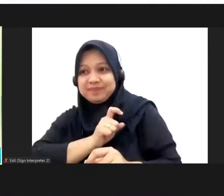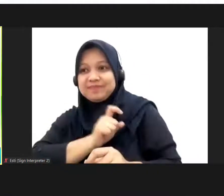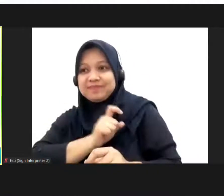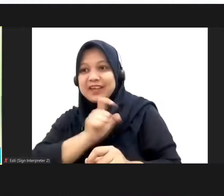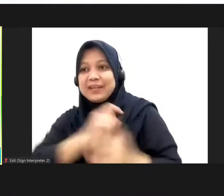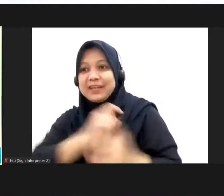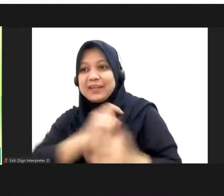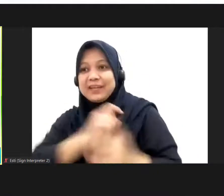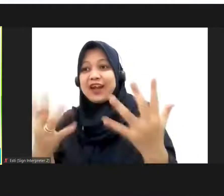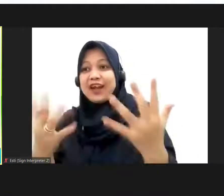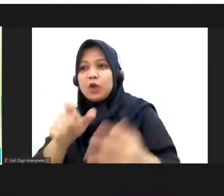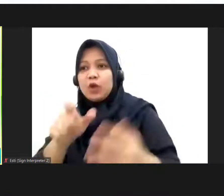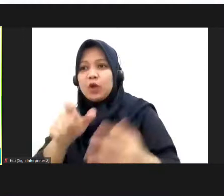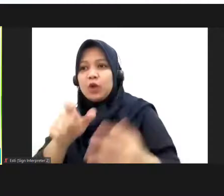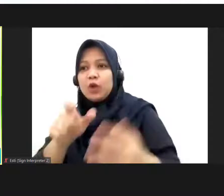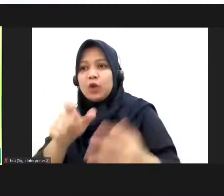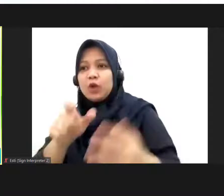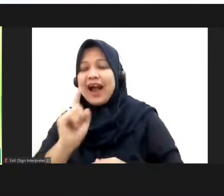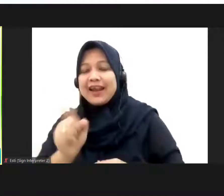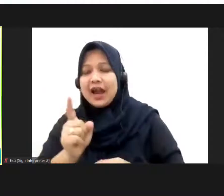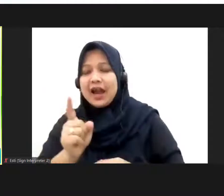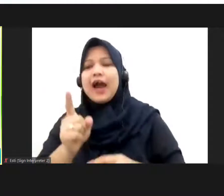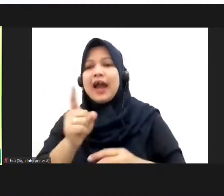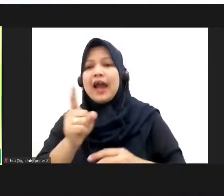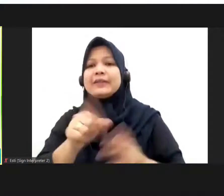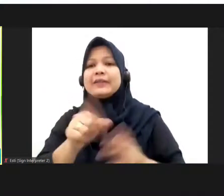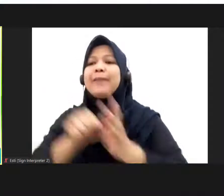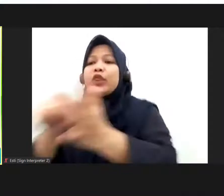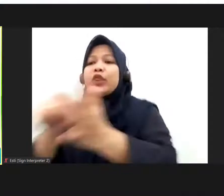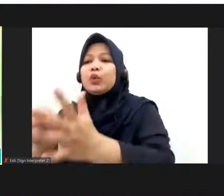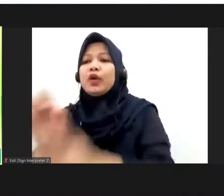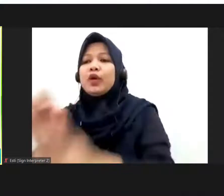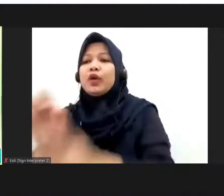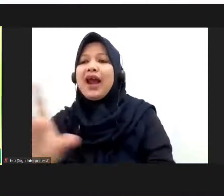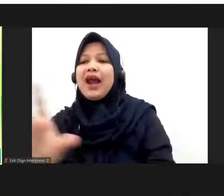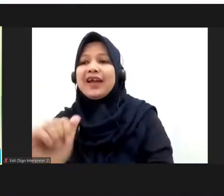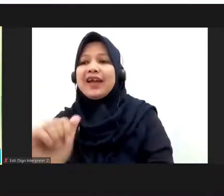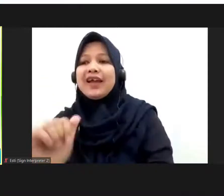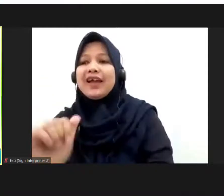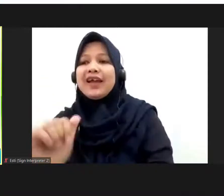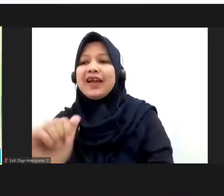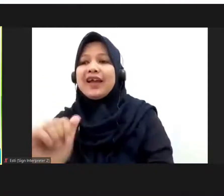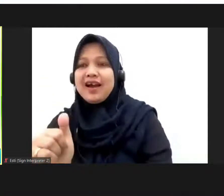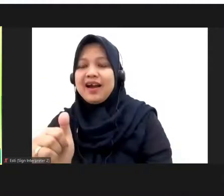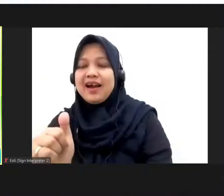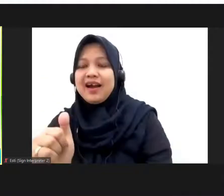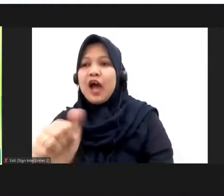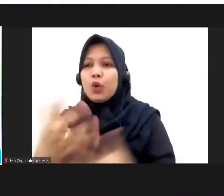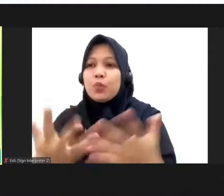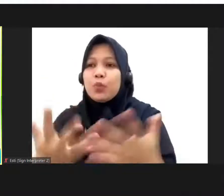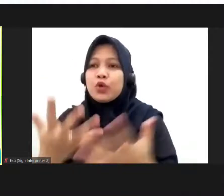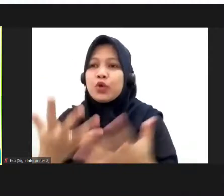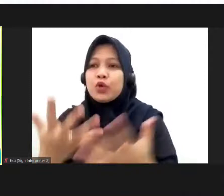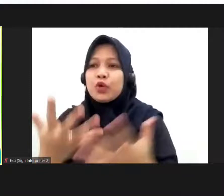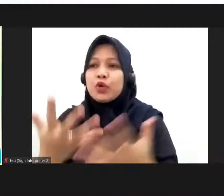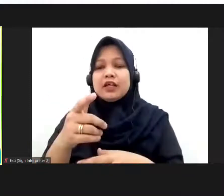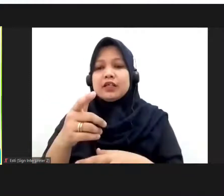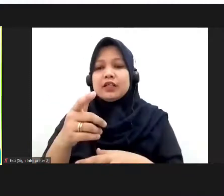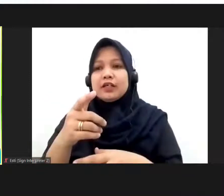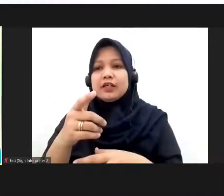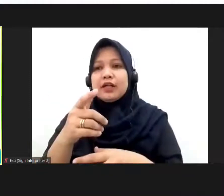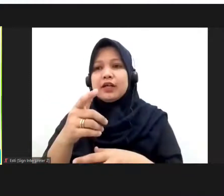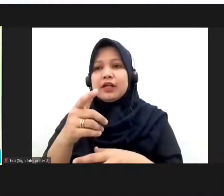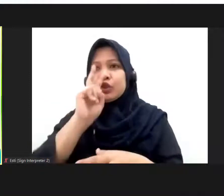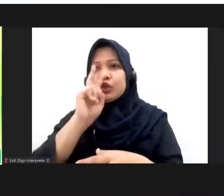involved and to help out other people. And of course, the relatives of others, the relatives of the most